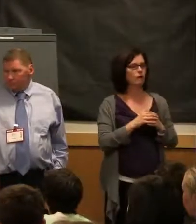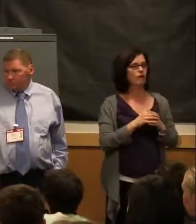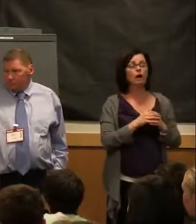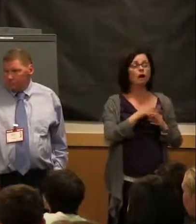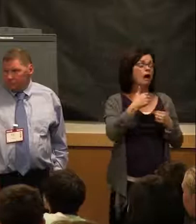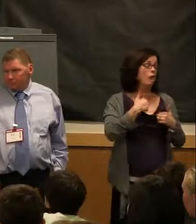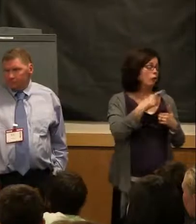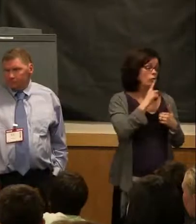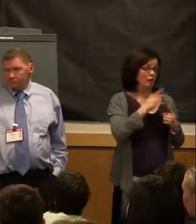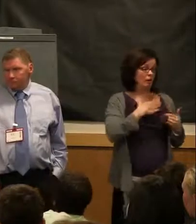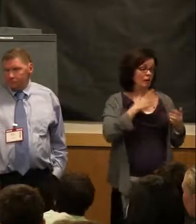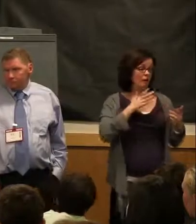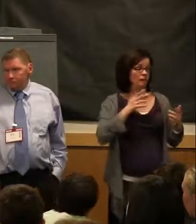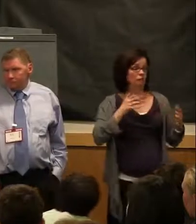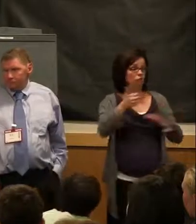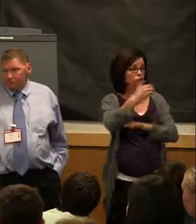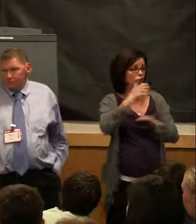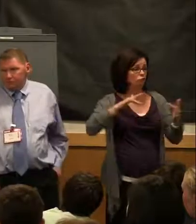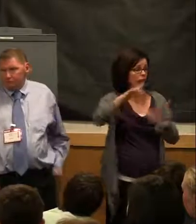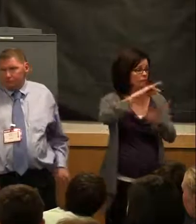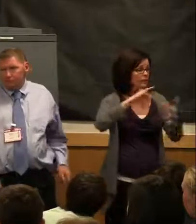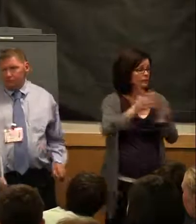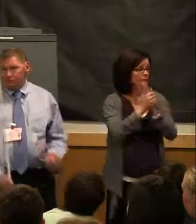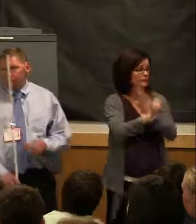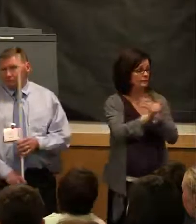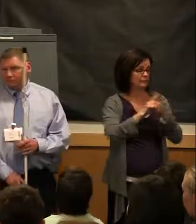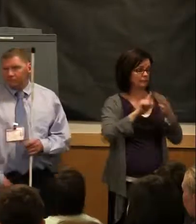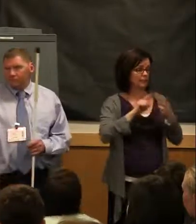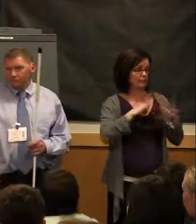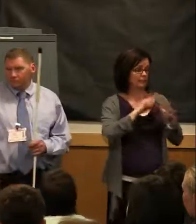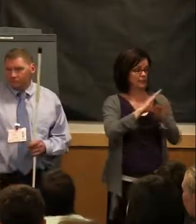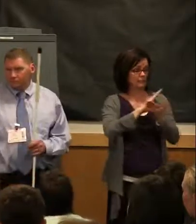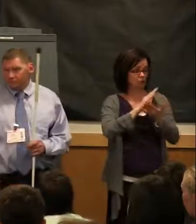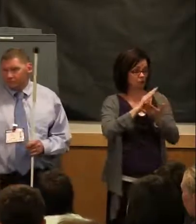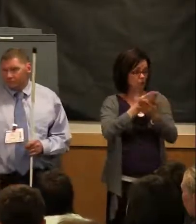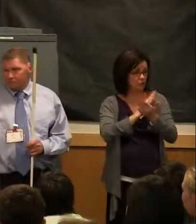best traveler or the best in the kitchen.